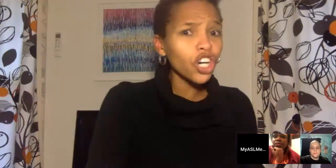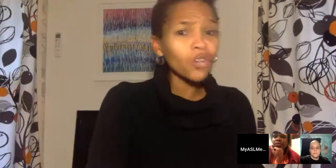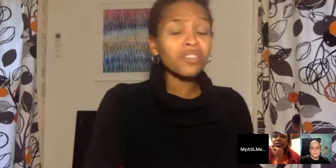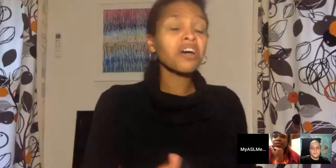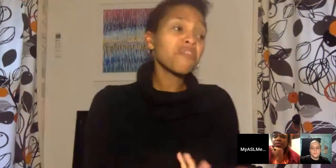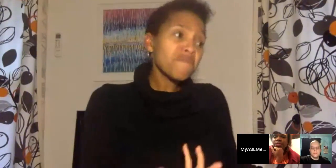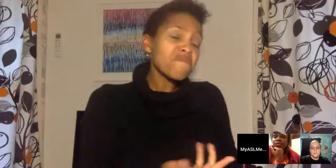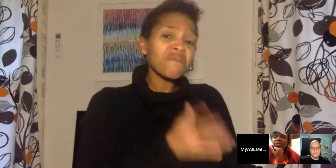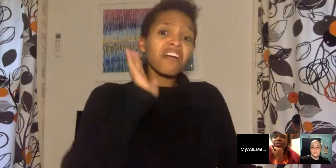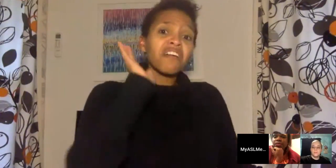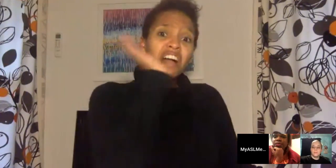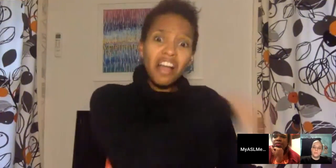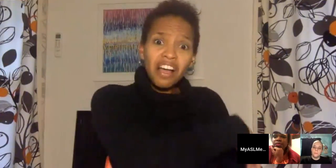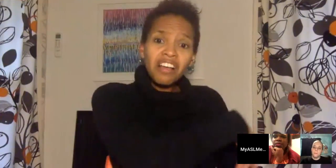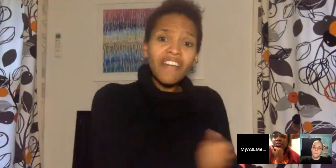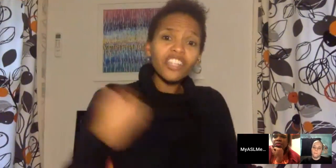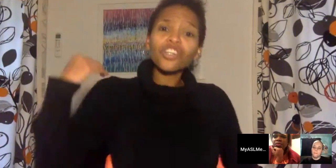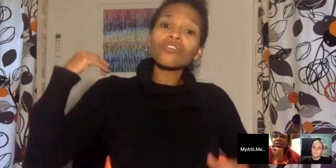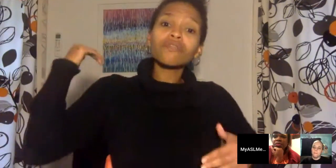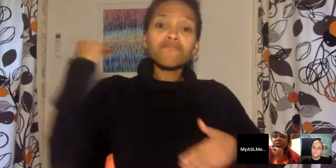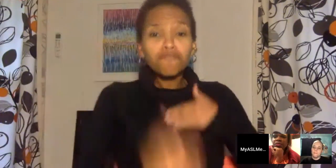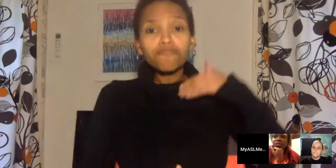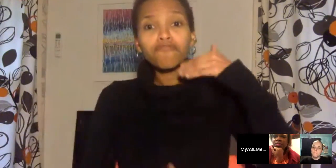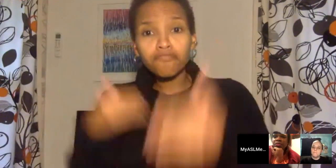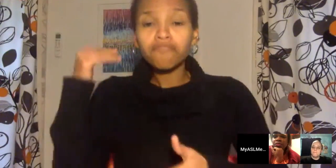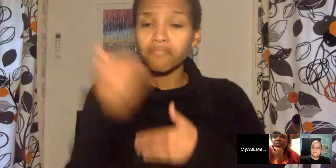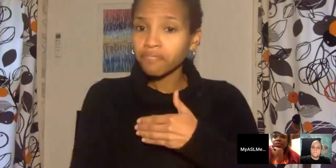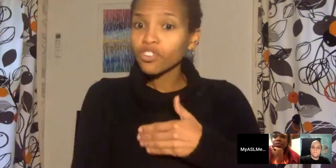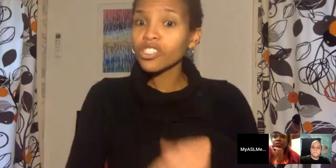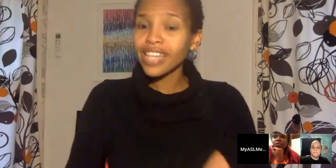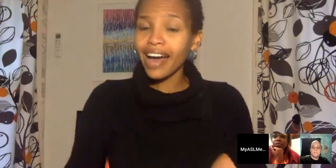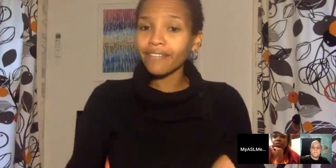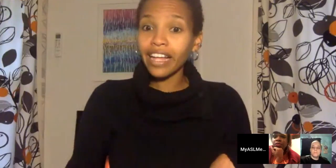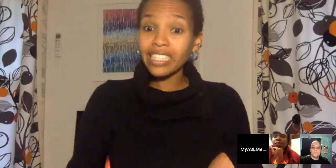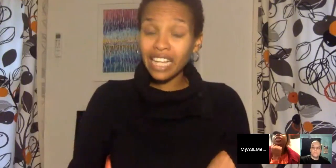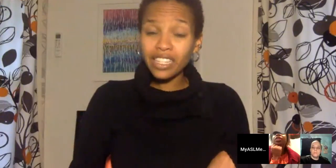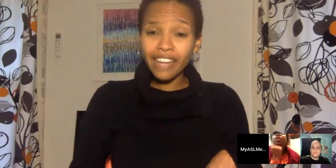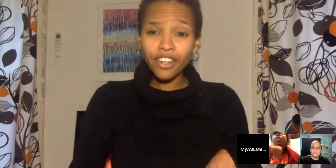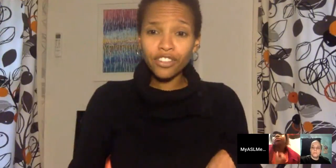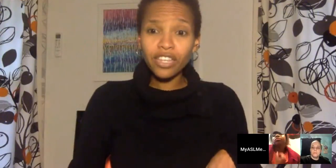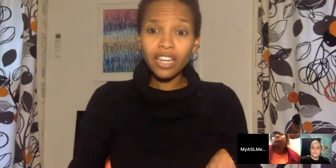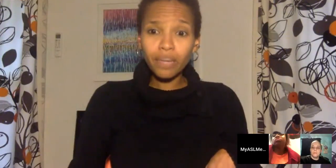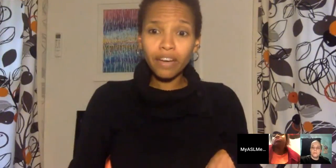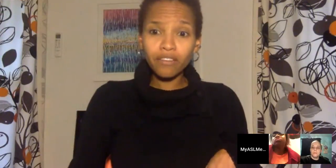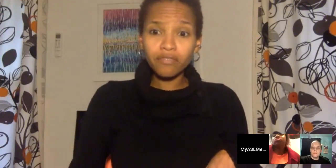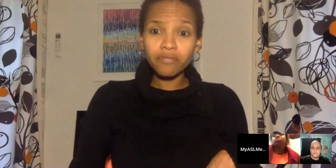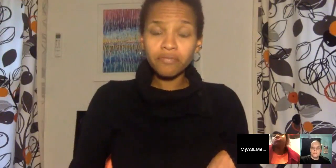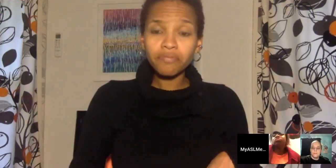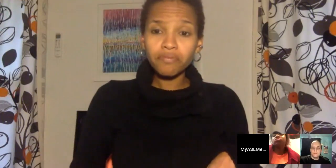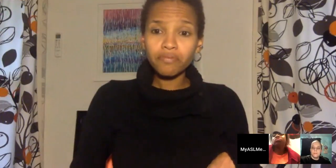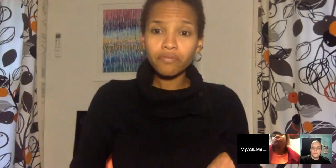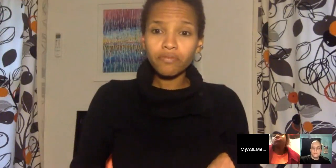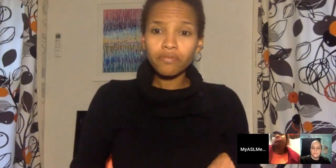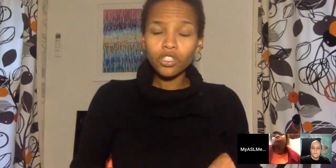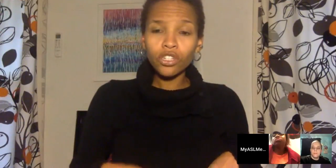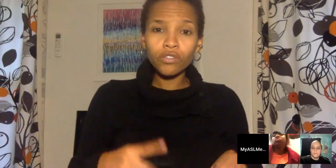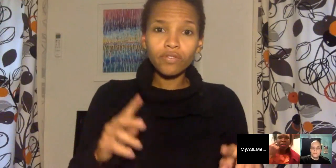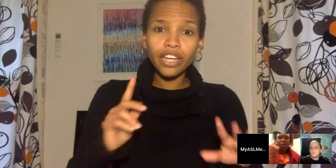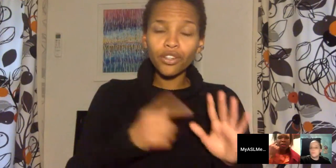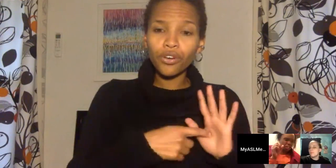goes, and then she goes, just that. Is that the sign that you're thinking about? Or that you